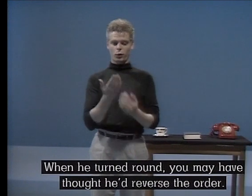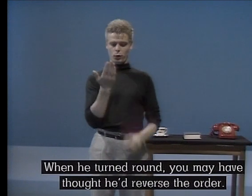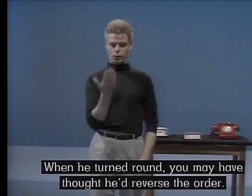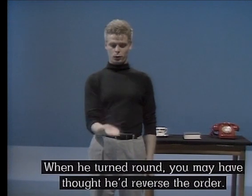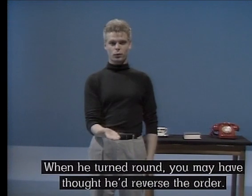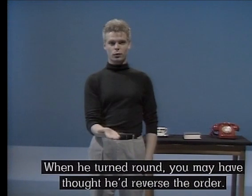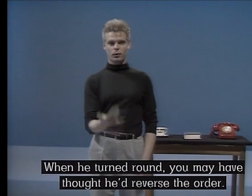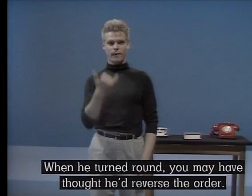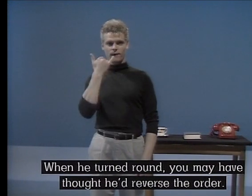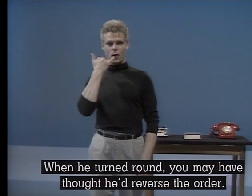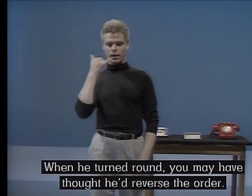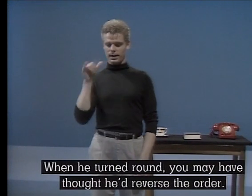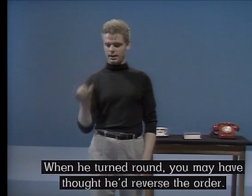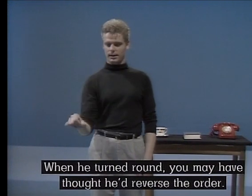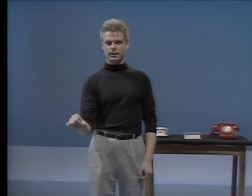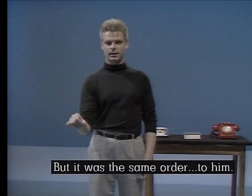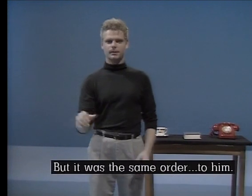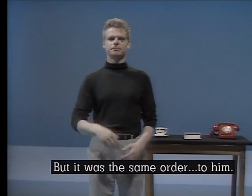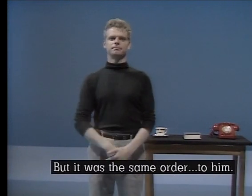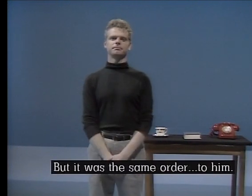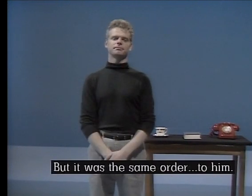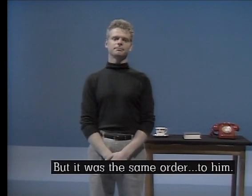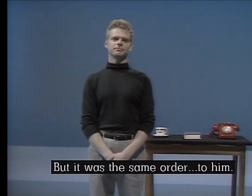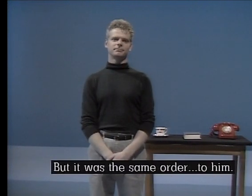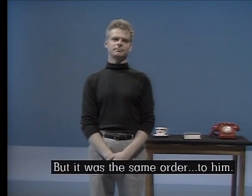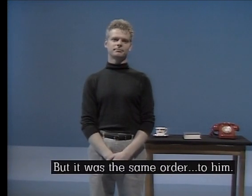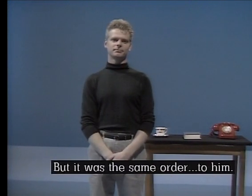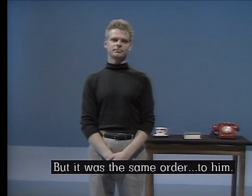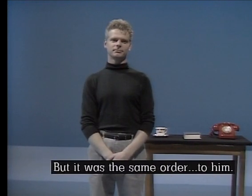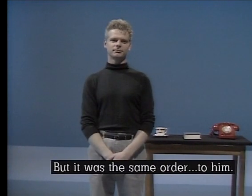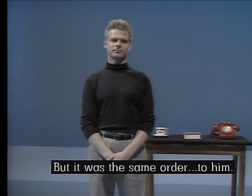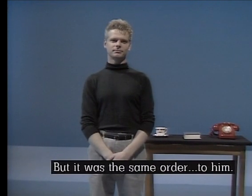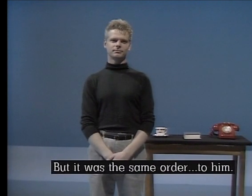in fact he hadn't. They were still in the same order from his point of view.